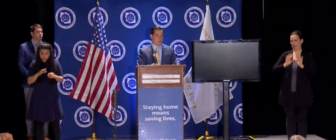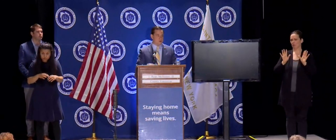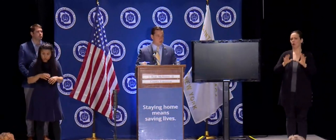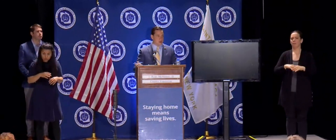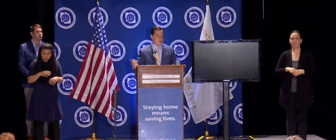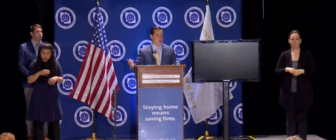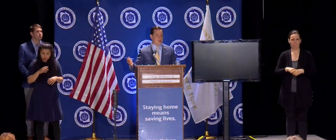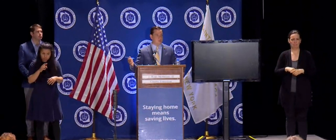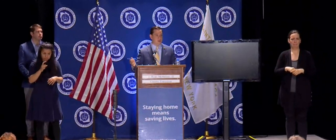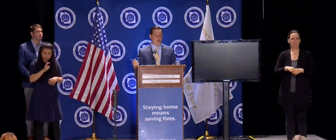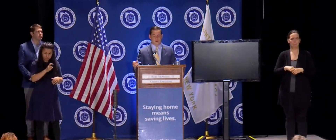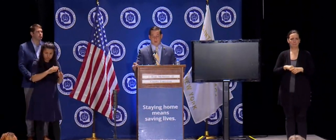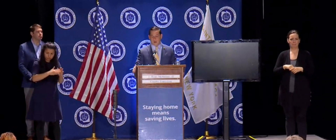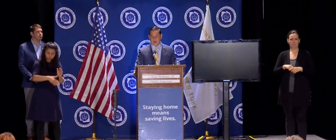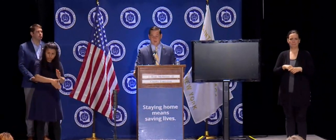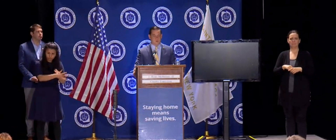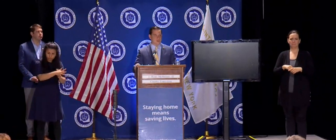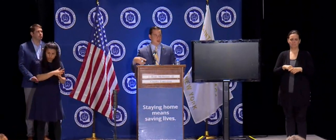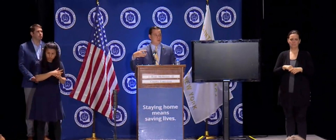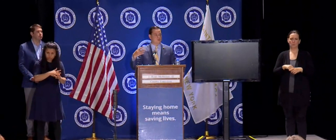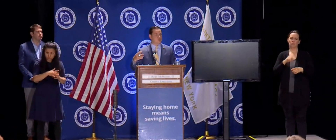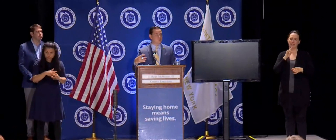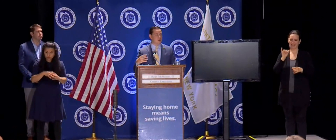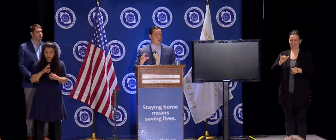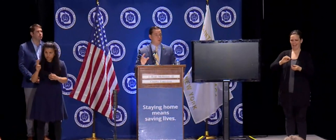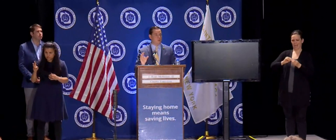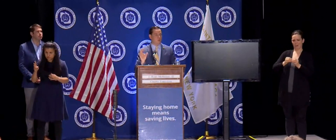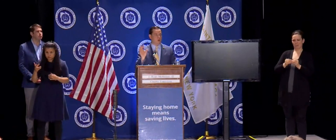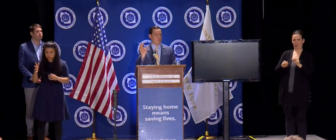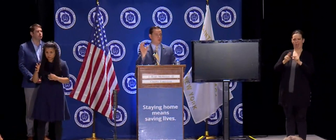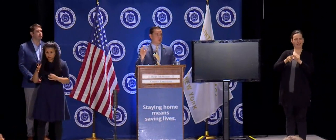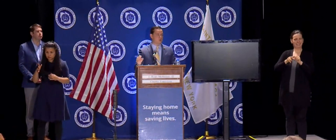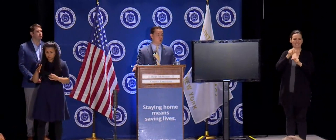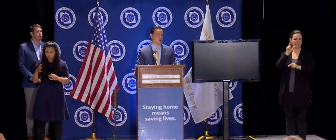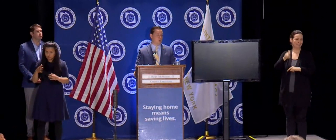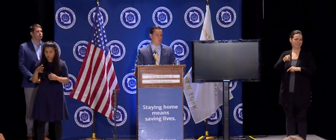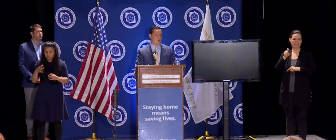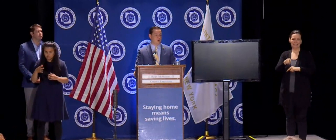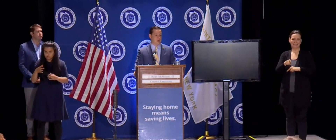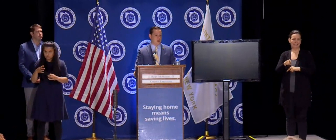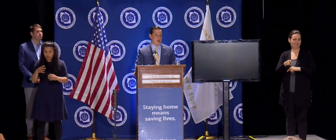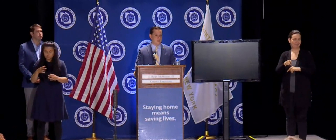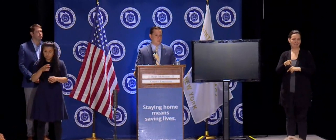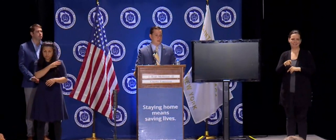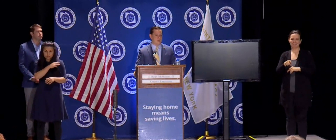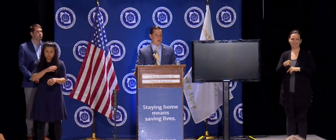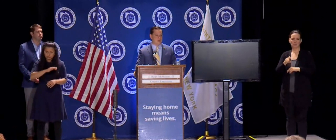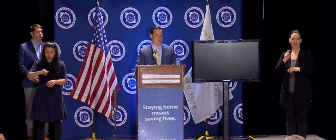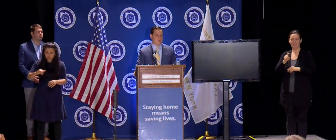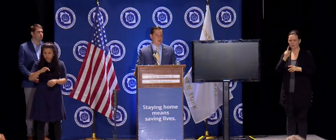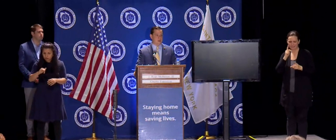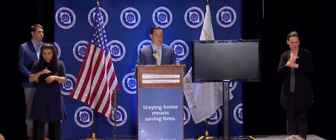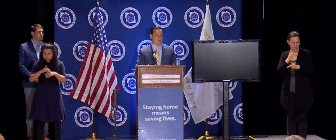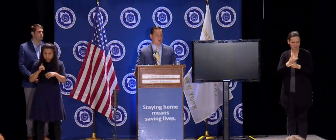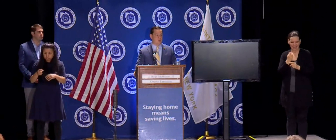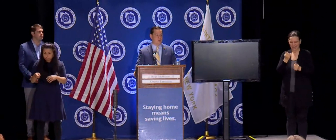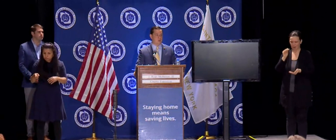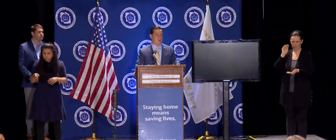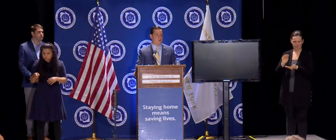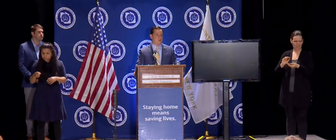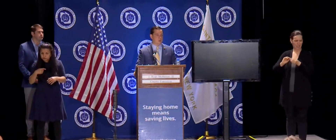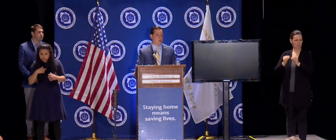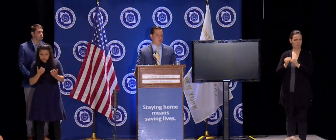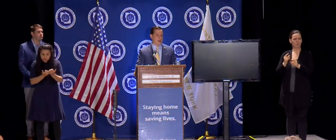hospital numbers. I don't need them here. So these types of issues come up. We work them through the control room, and then they, you know, they go